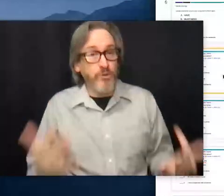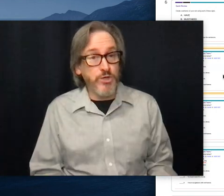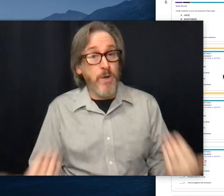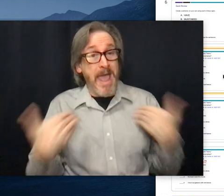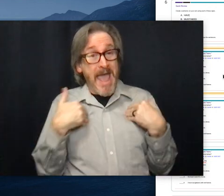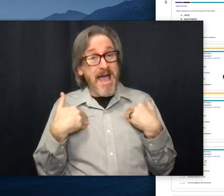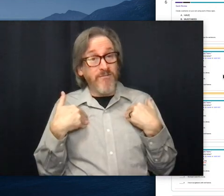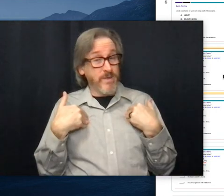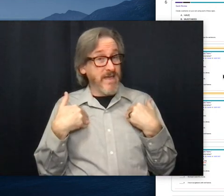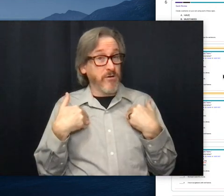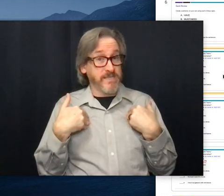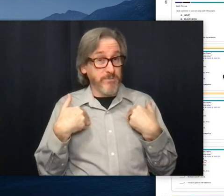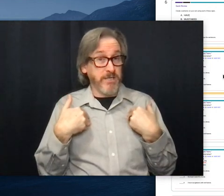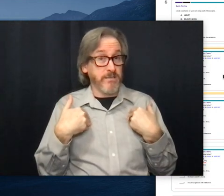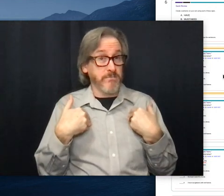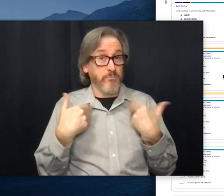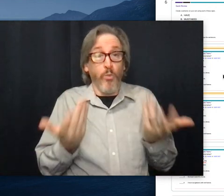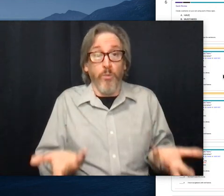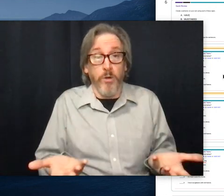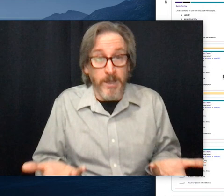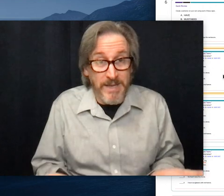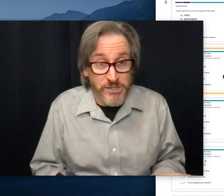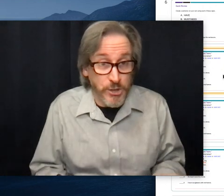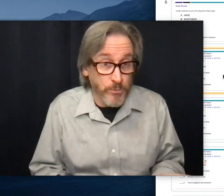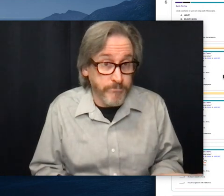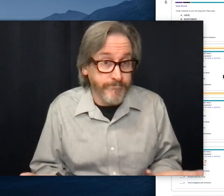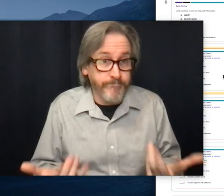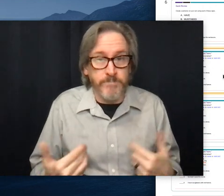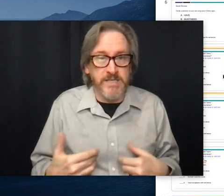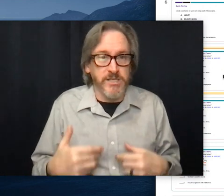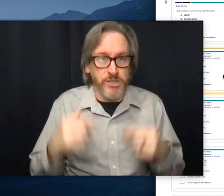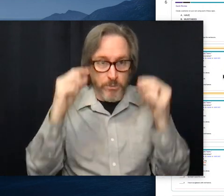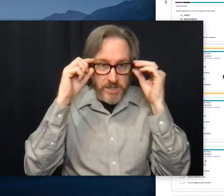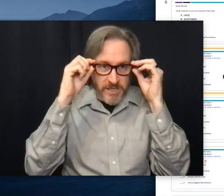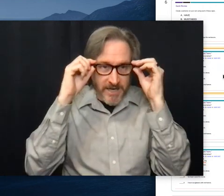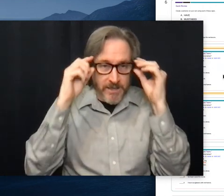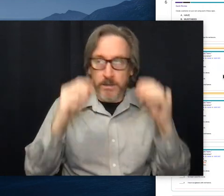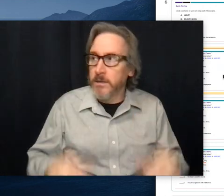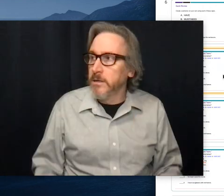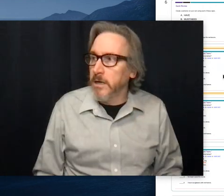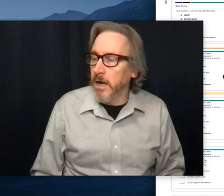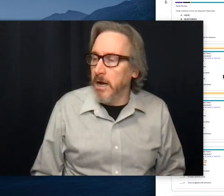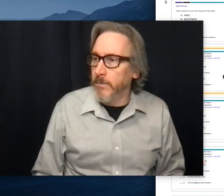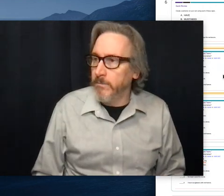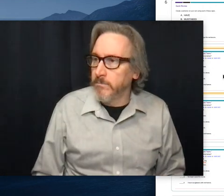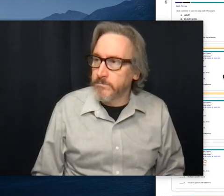And if you do have without a subject, it means you. It's assumed. It's like